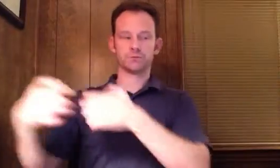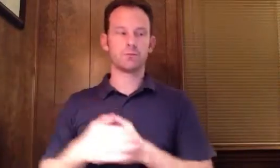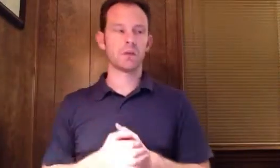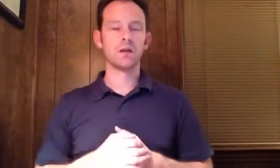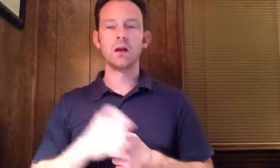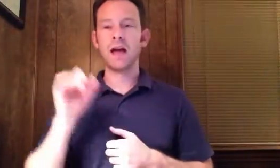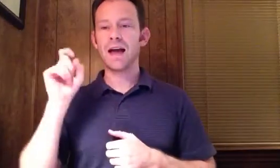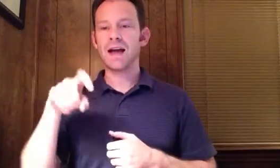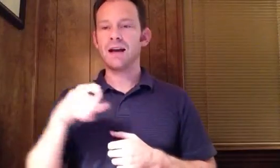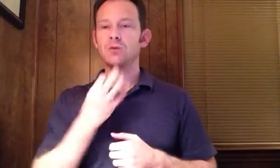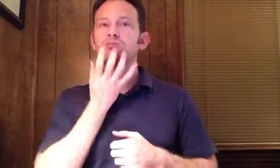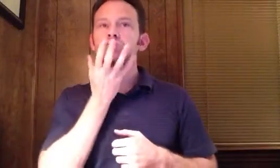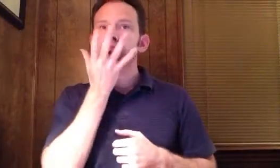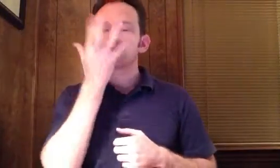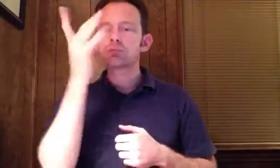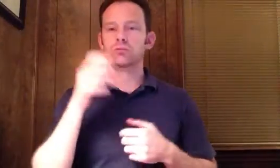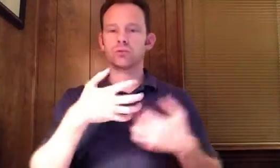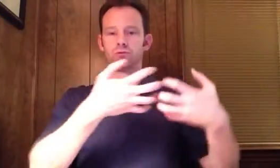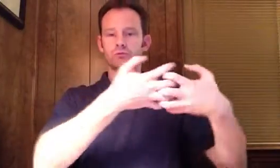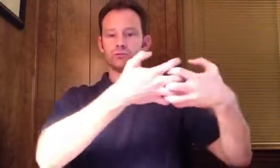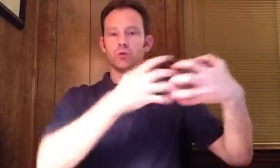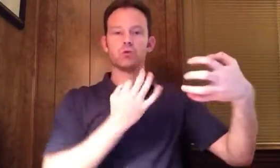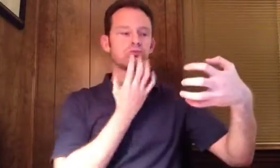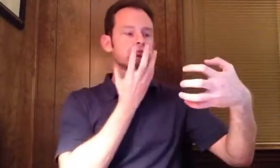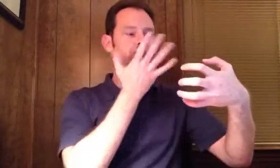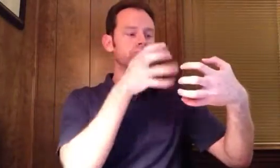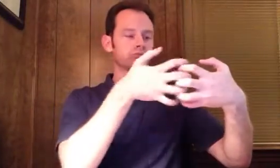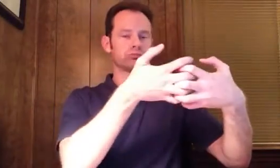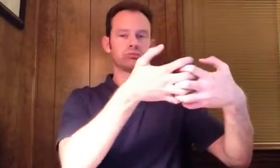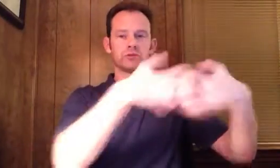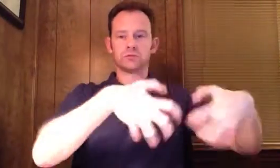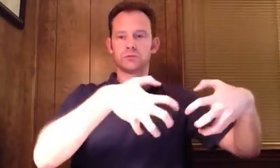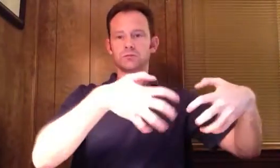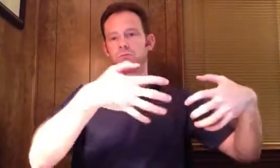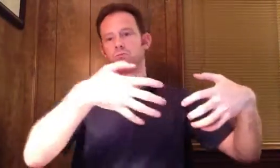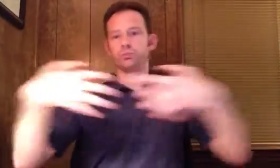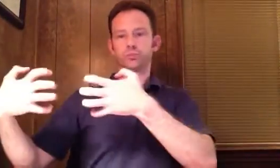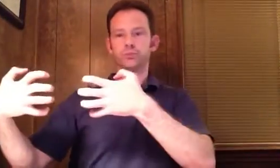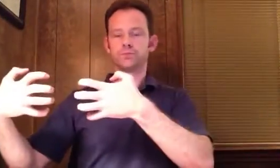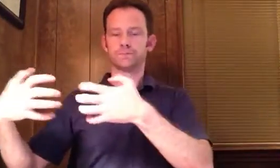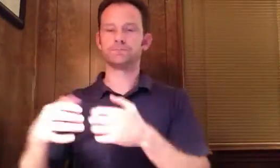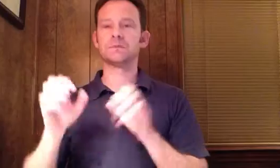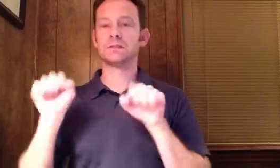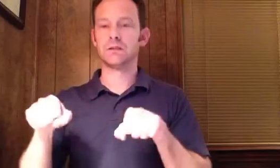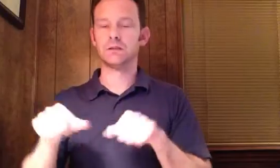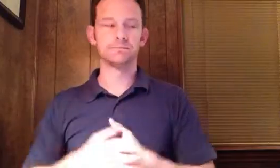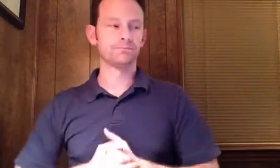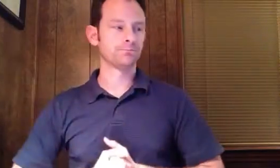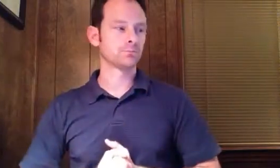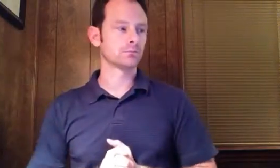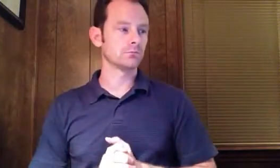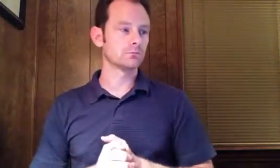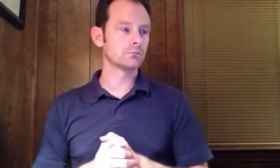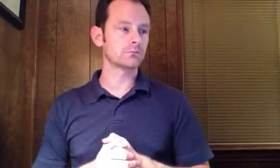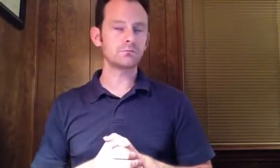products. So you can tell the type of reaction simply from the format. Remember that composition was A plus B gives you